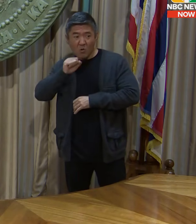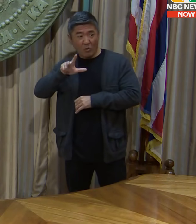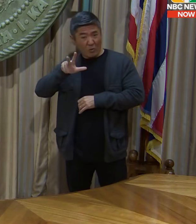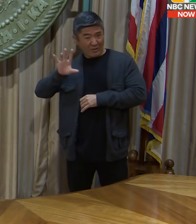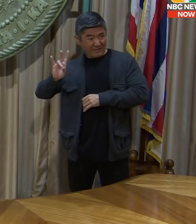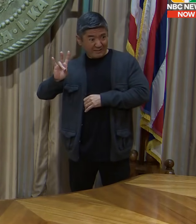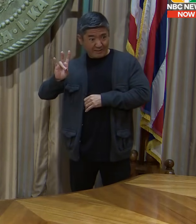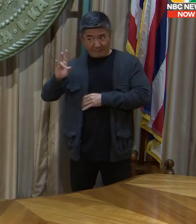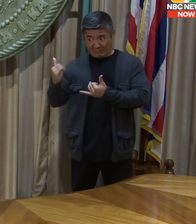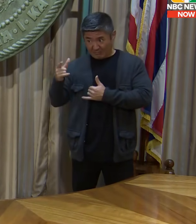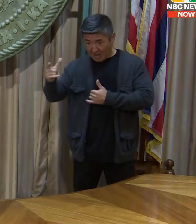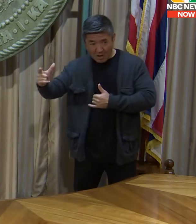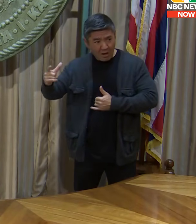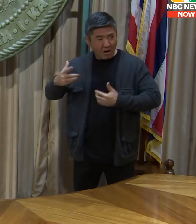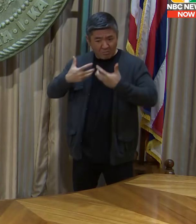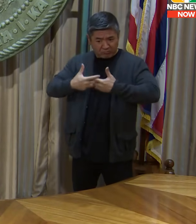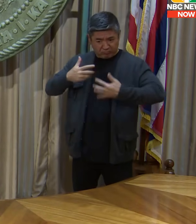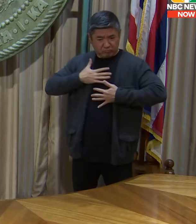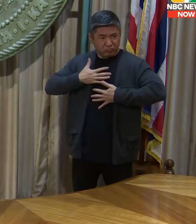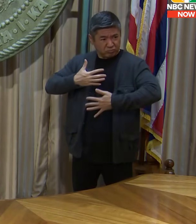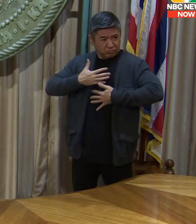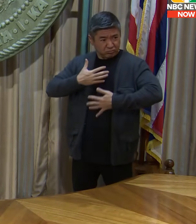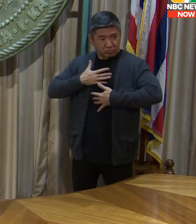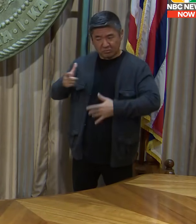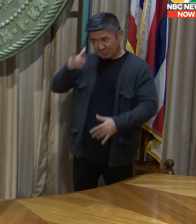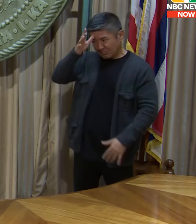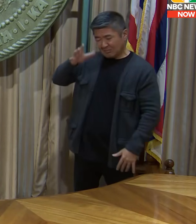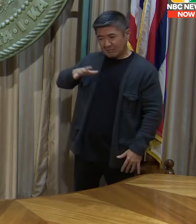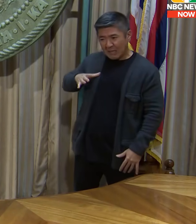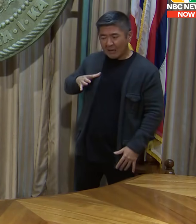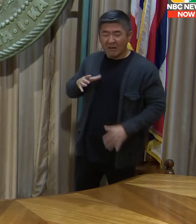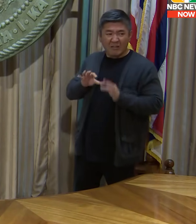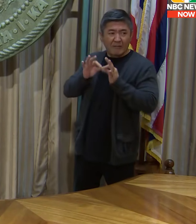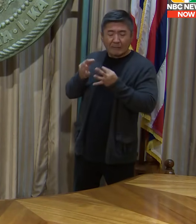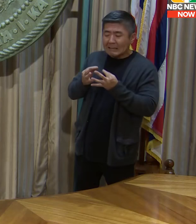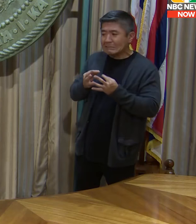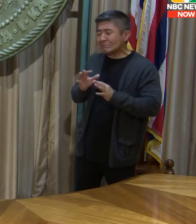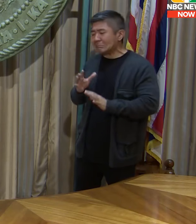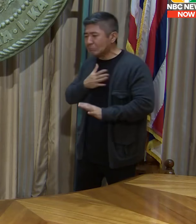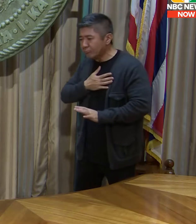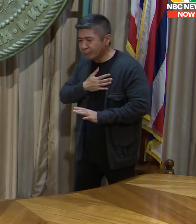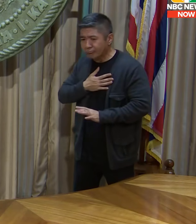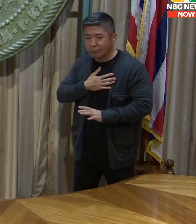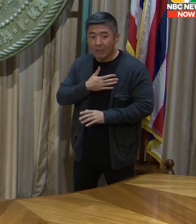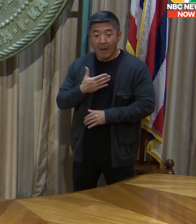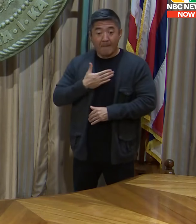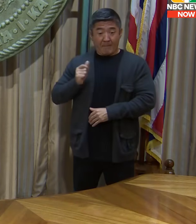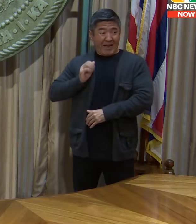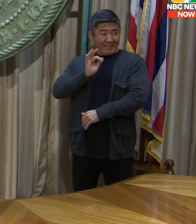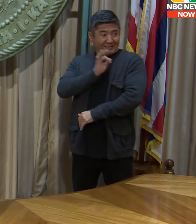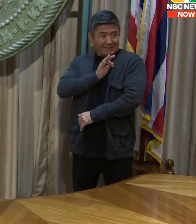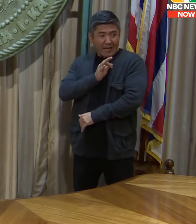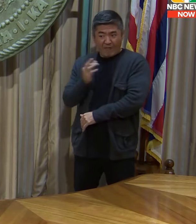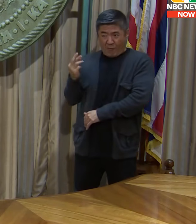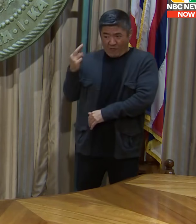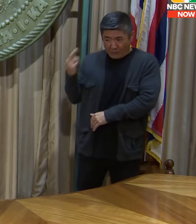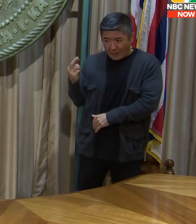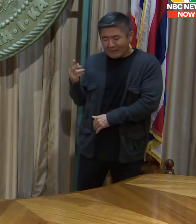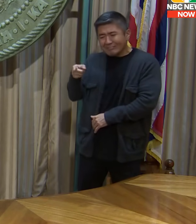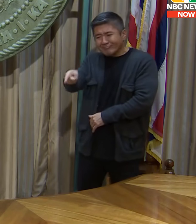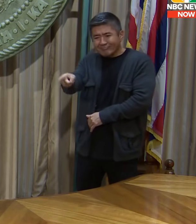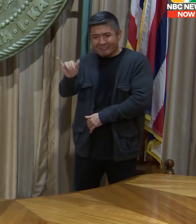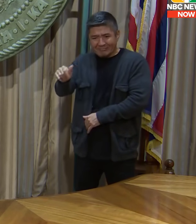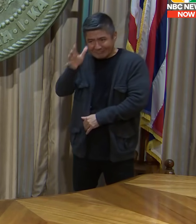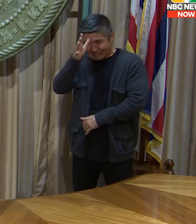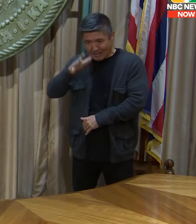ventilator. Our heart goes out to him and his family. In fact, he's a personal friend of one of my staff. And that just tells you